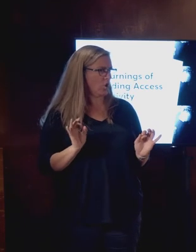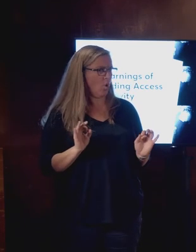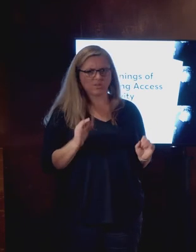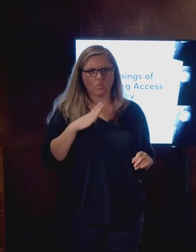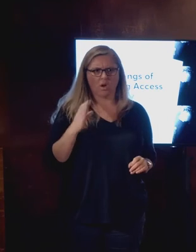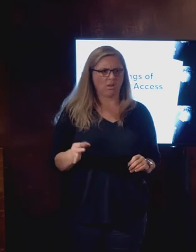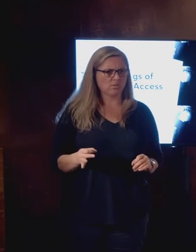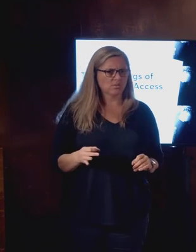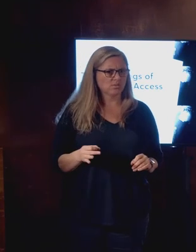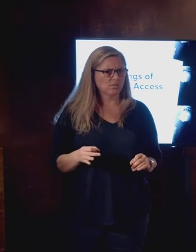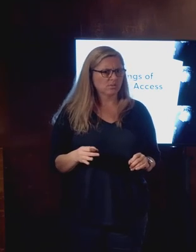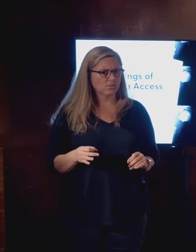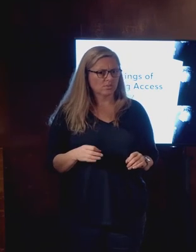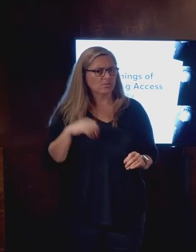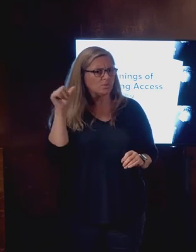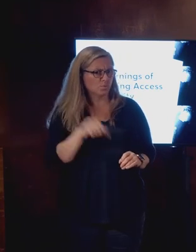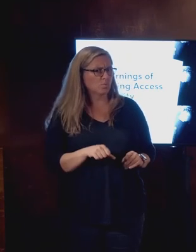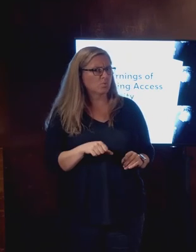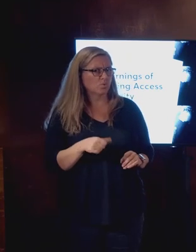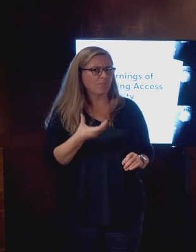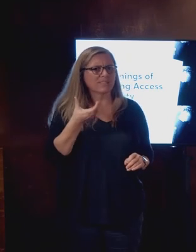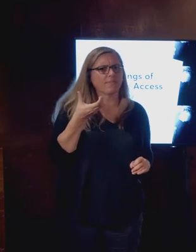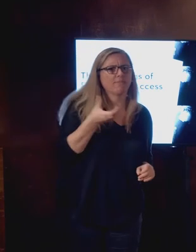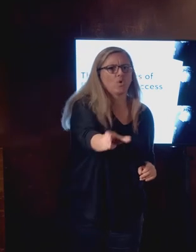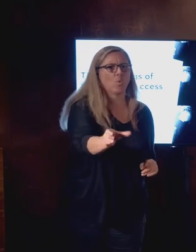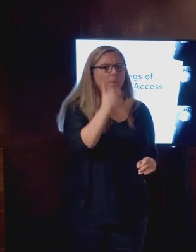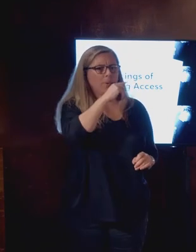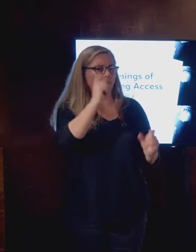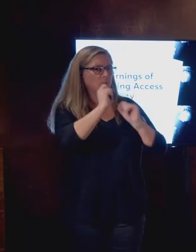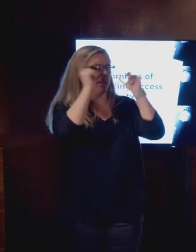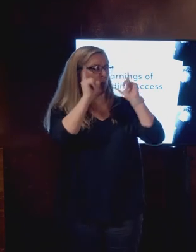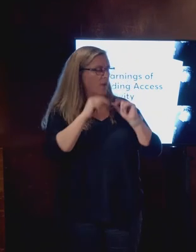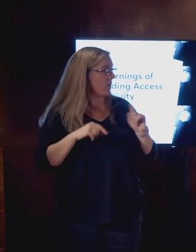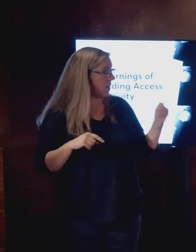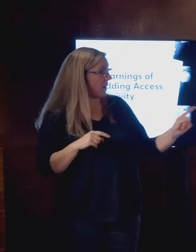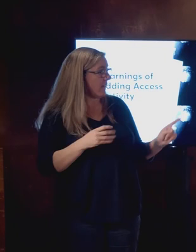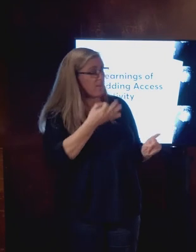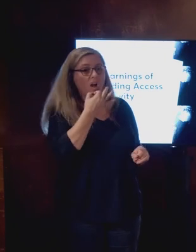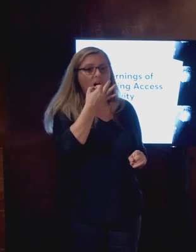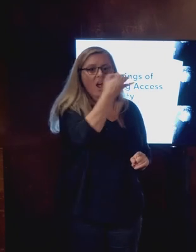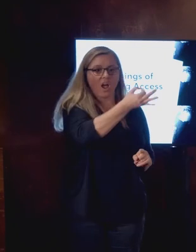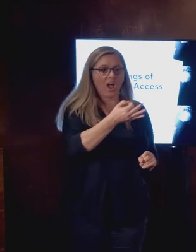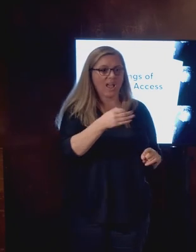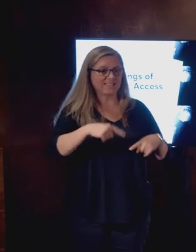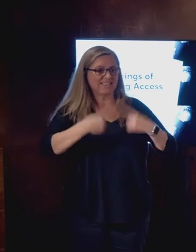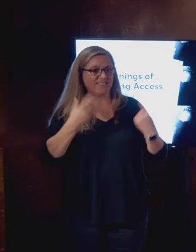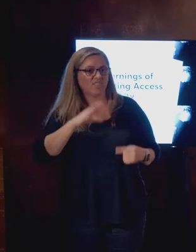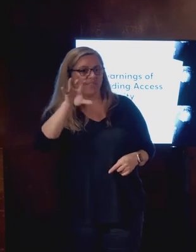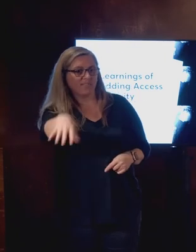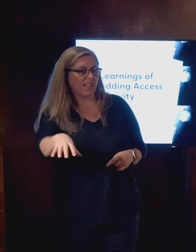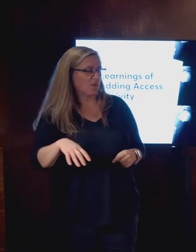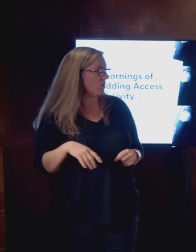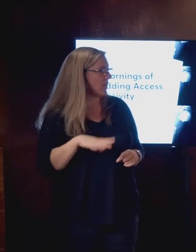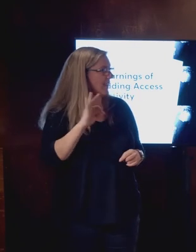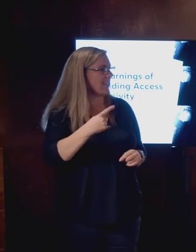There should be one. And you've got to kind of force the point home sometimes. Yeah, I've even asked people to find a different venue for me because it's not accessible. And